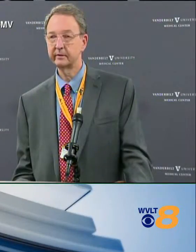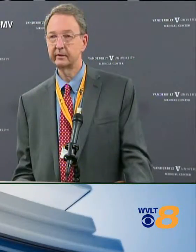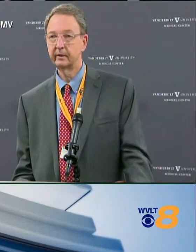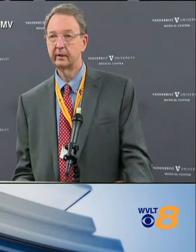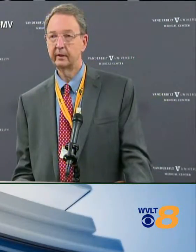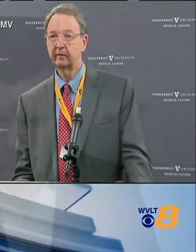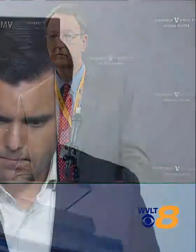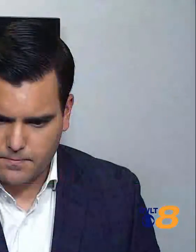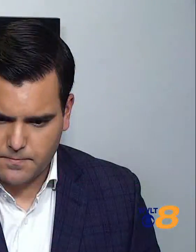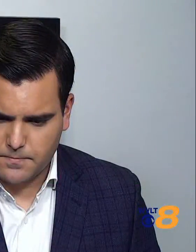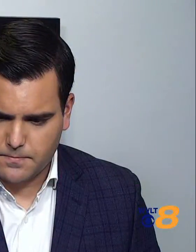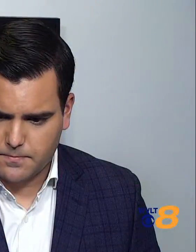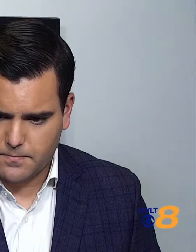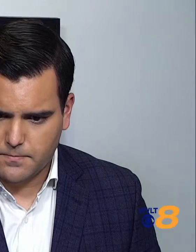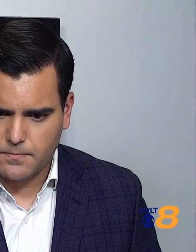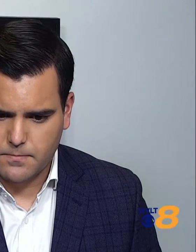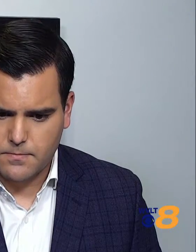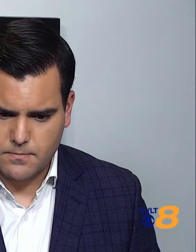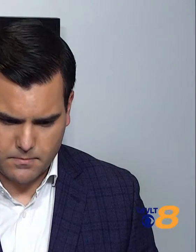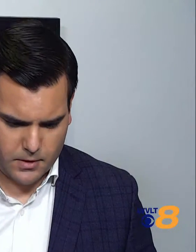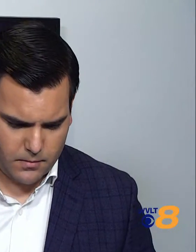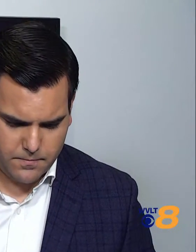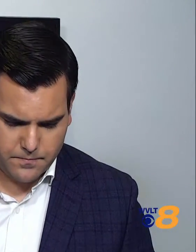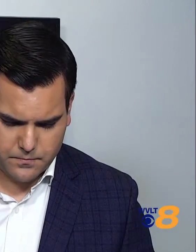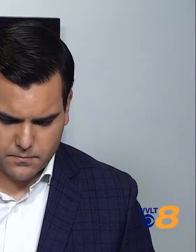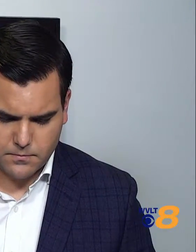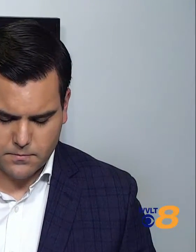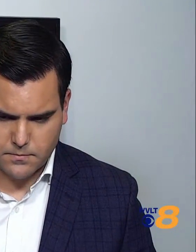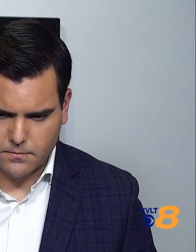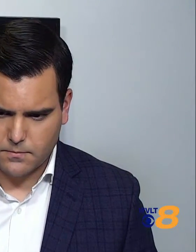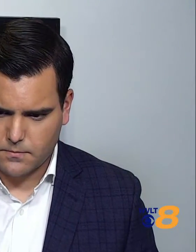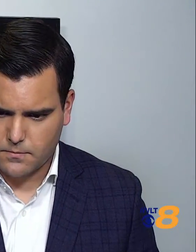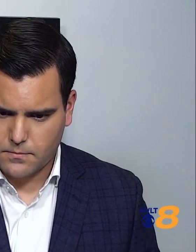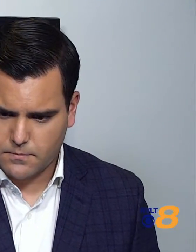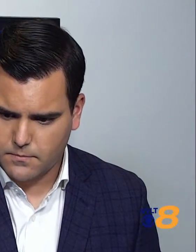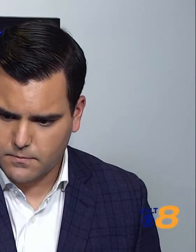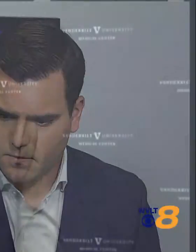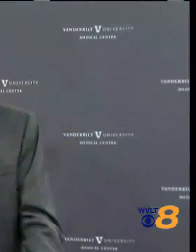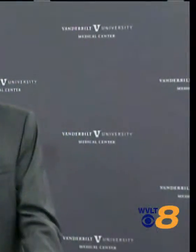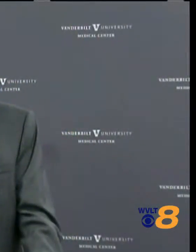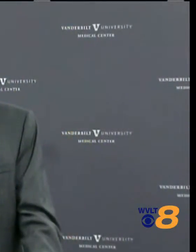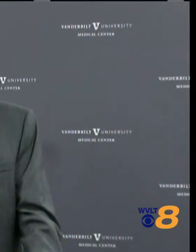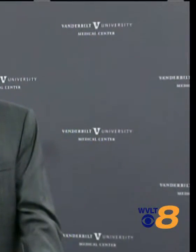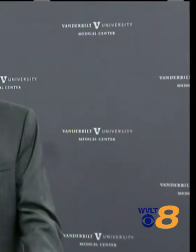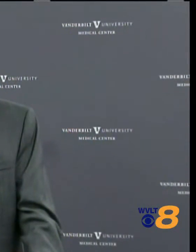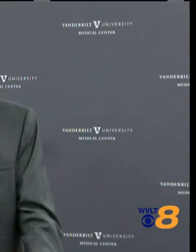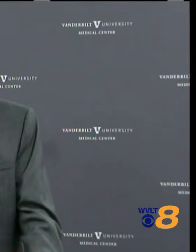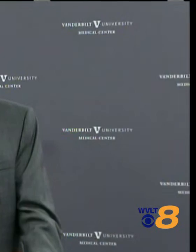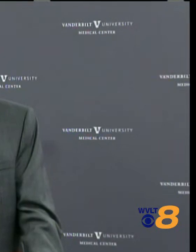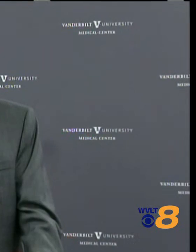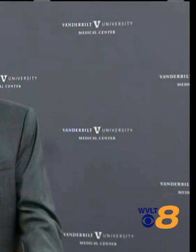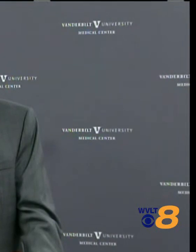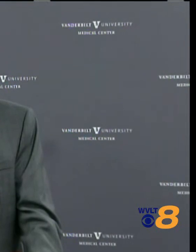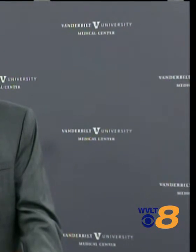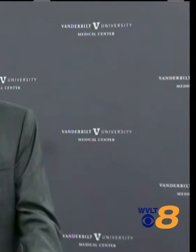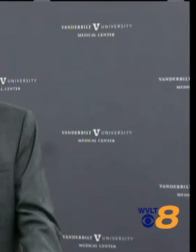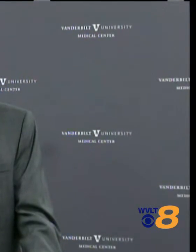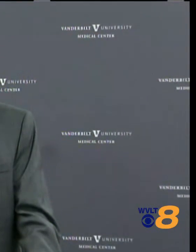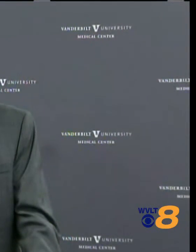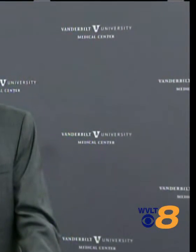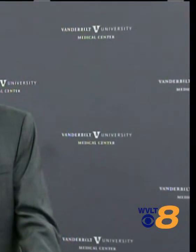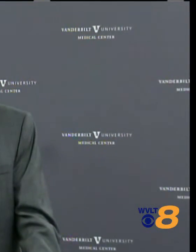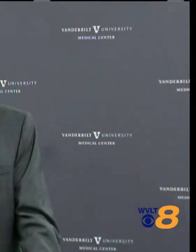patients. Fortunately, we had a brand new floor that was just beginning to open. We decided to do this so we could put